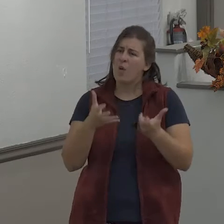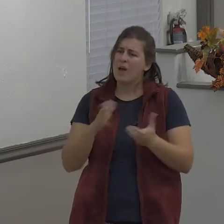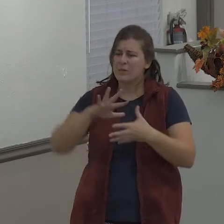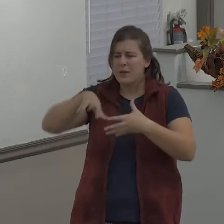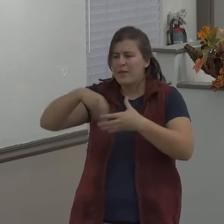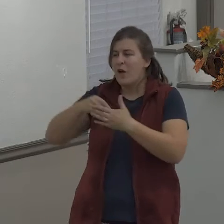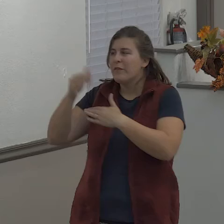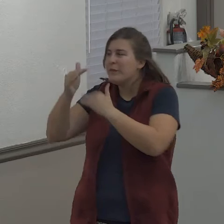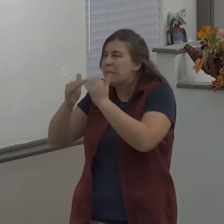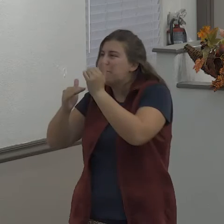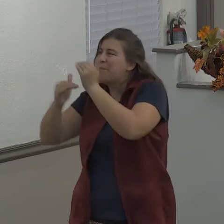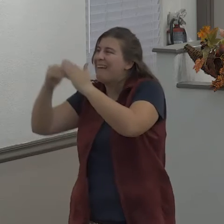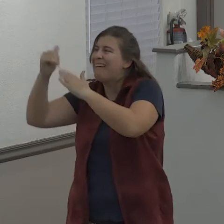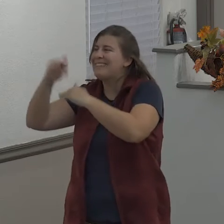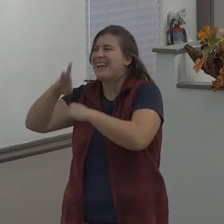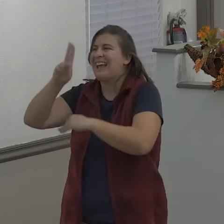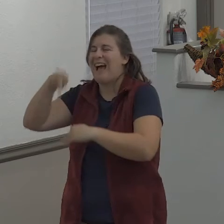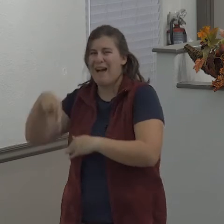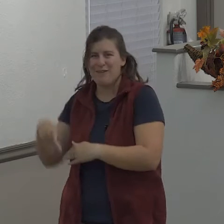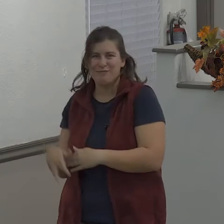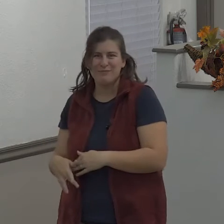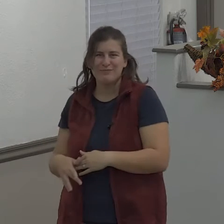I want to be part of the construction crew,